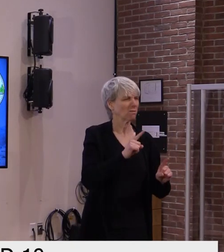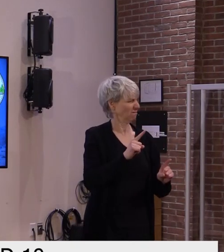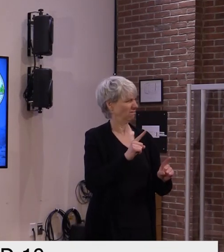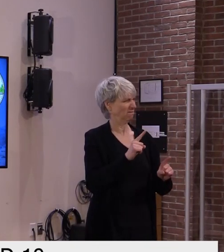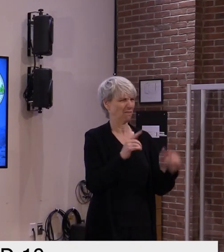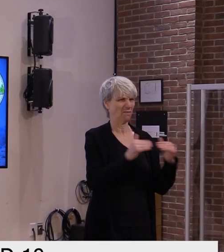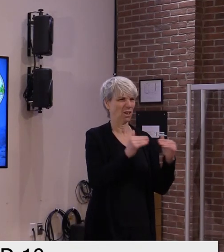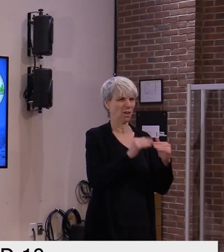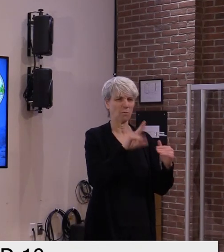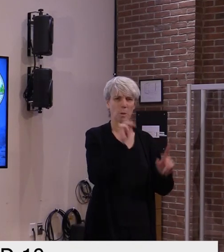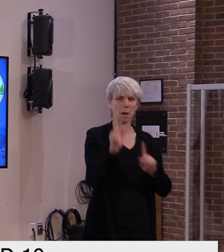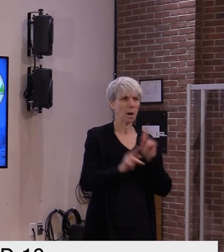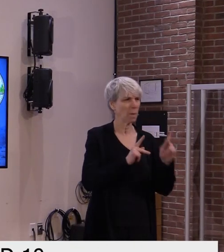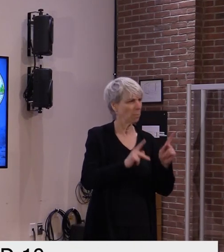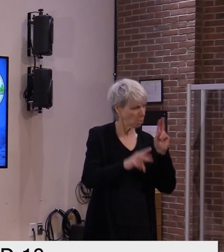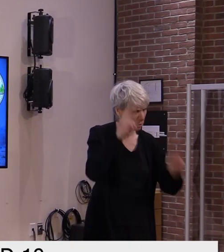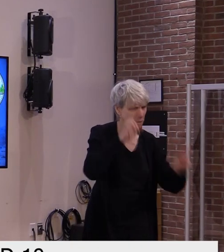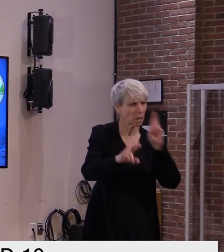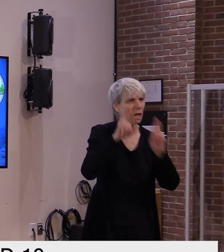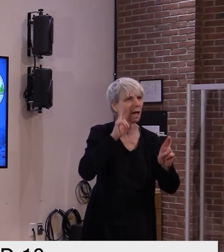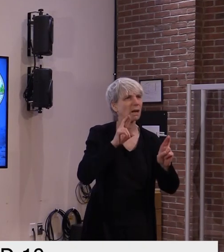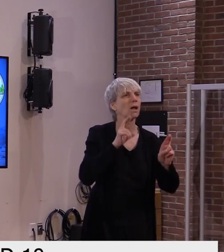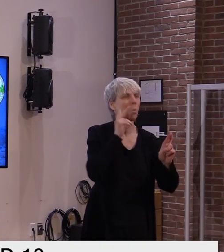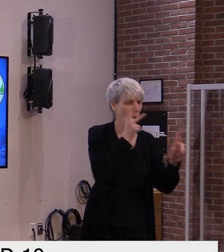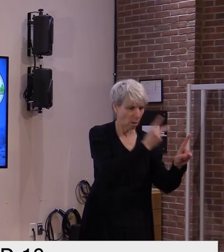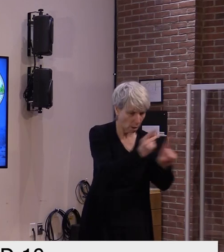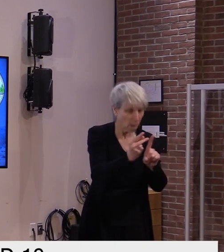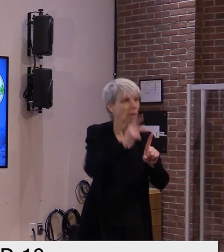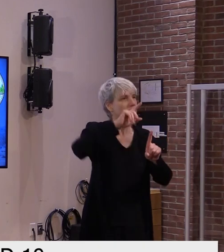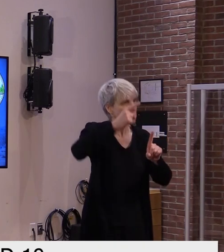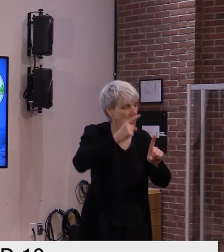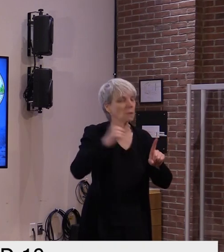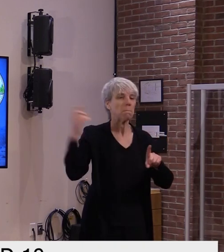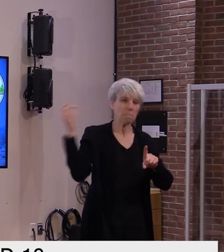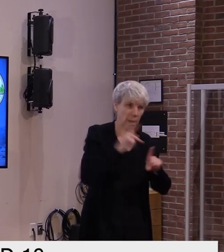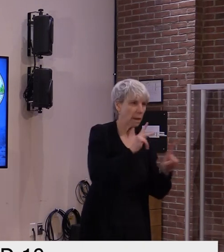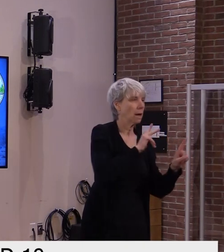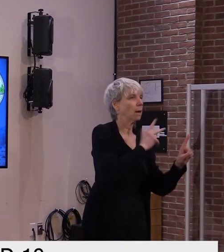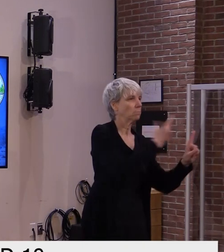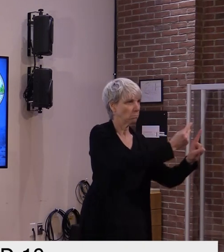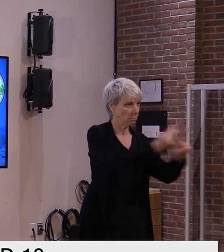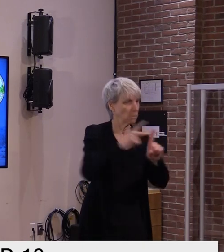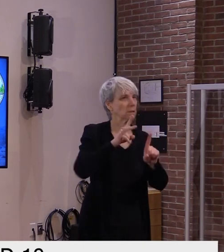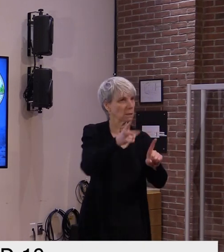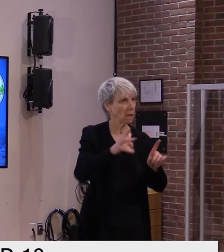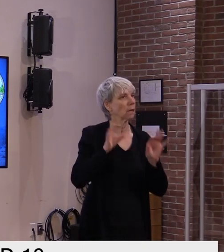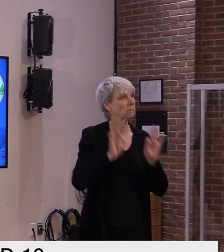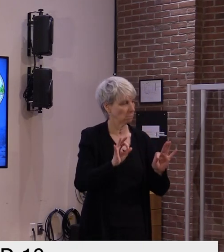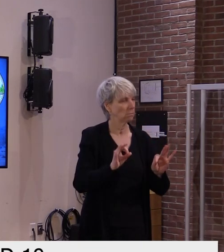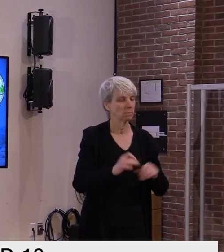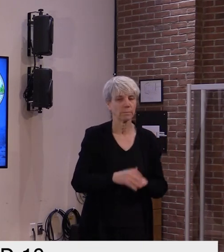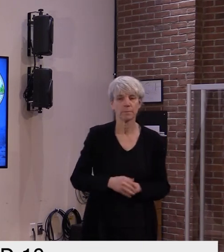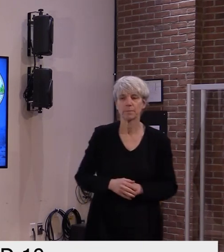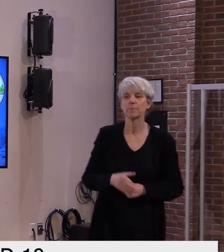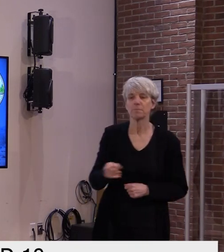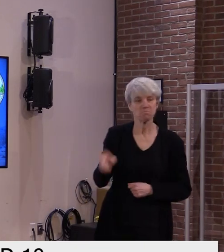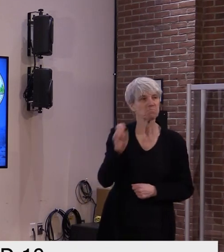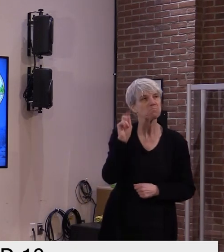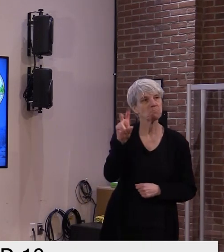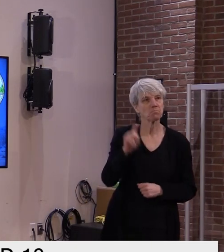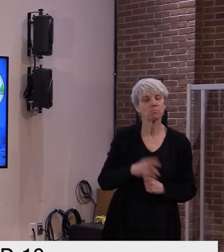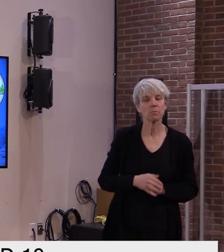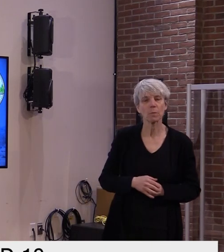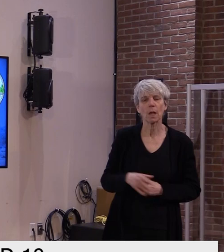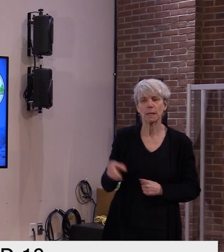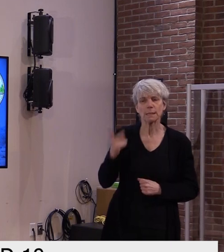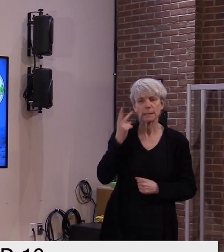Also, So contact tracing seems to show that family